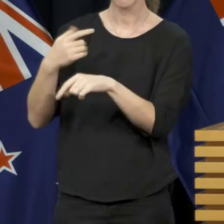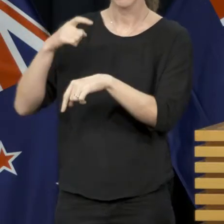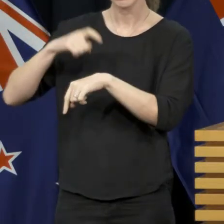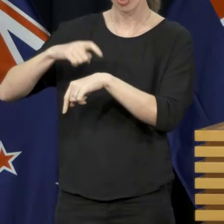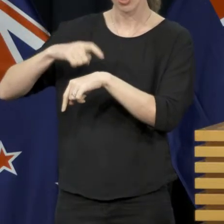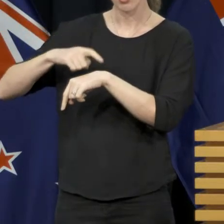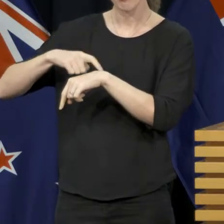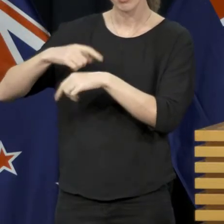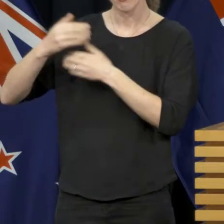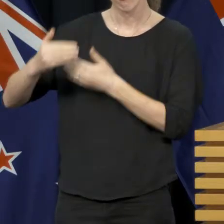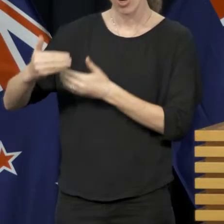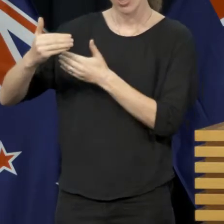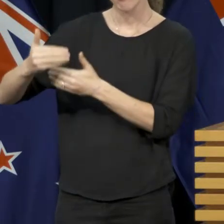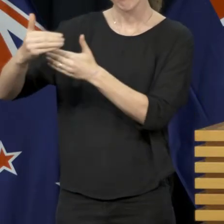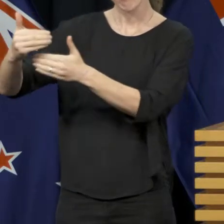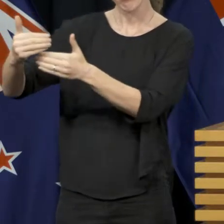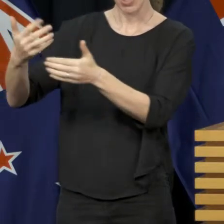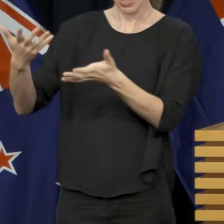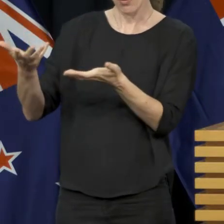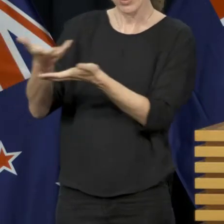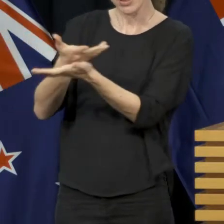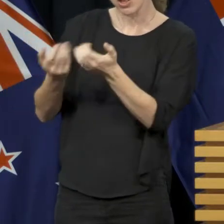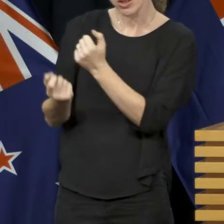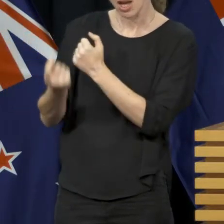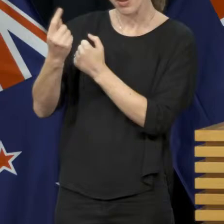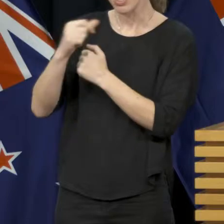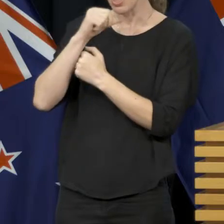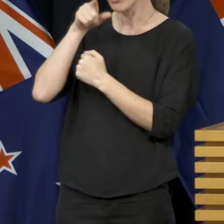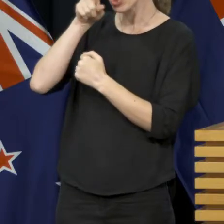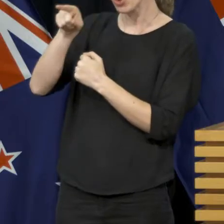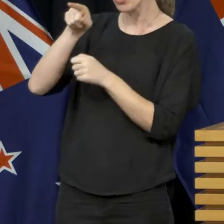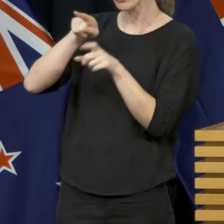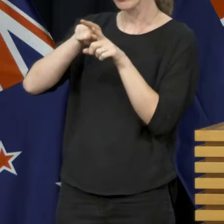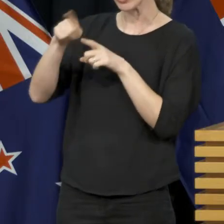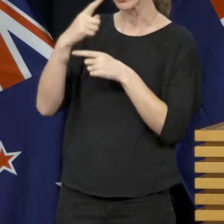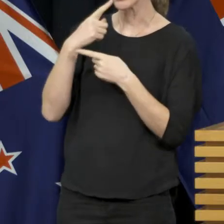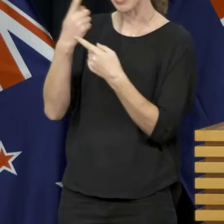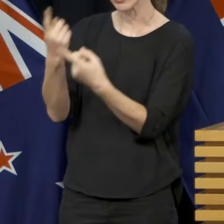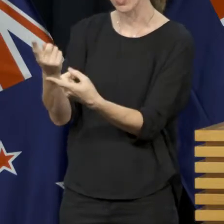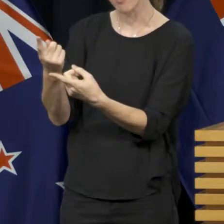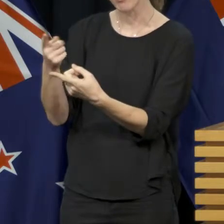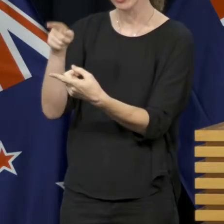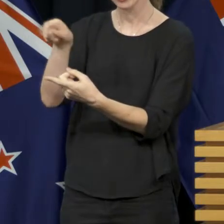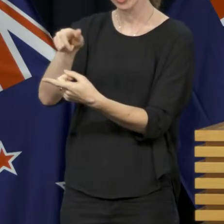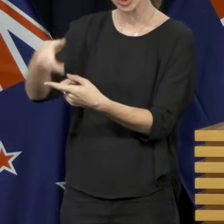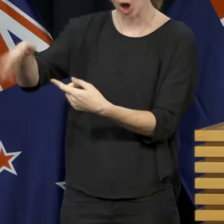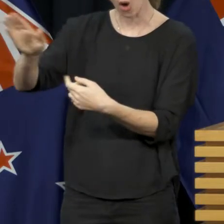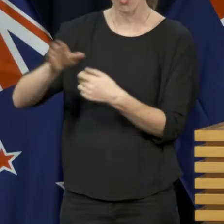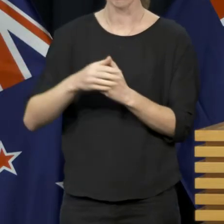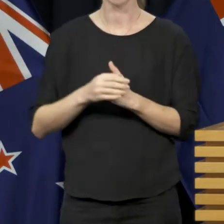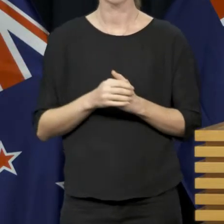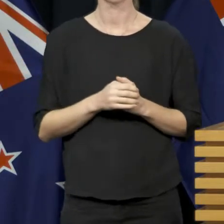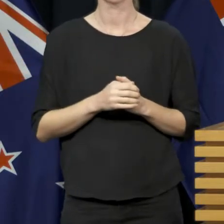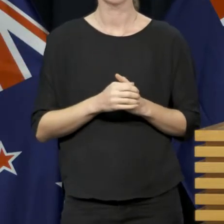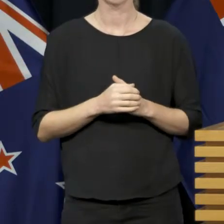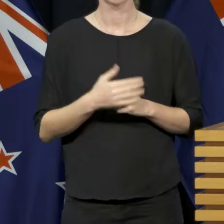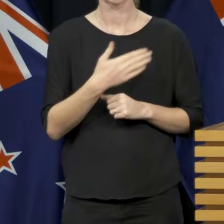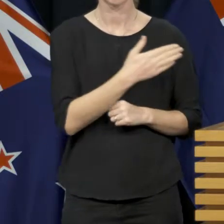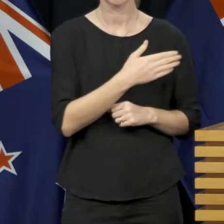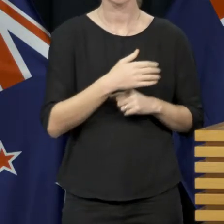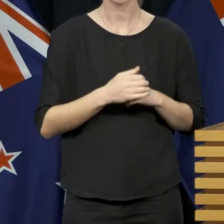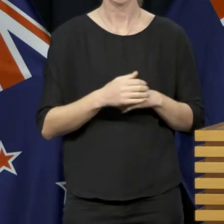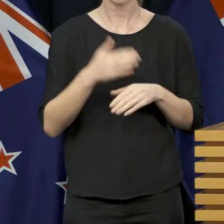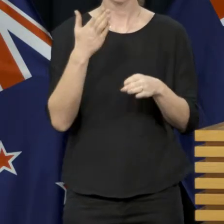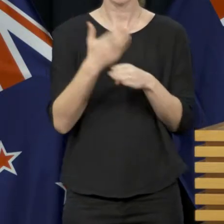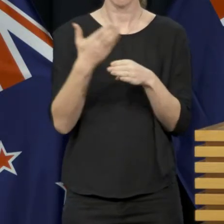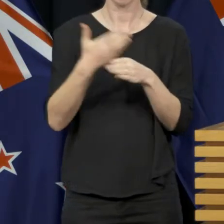time frame, how those discussions played out, and whether you had insinuated to the then Minister that he should go? As you can imagine, in employment